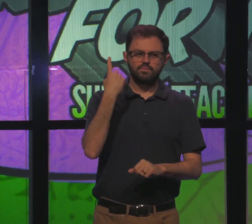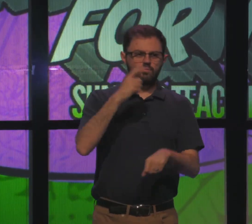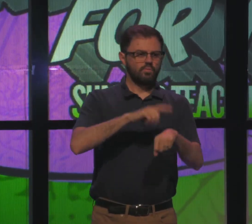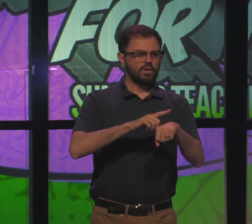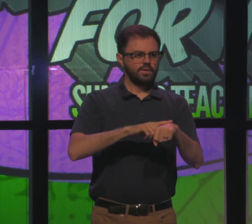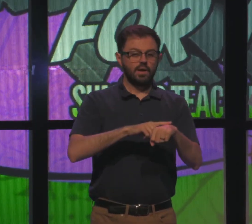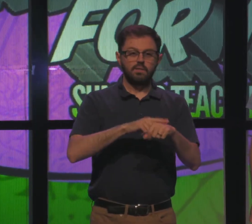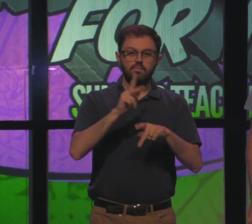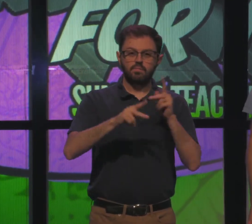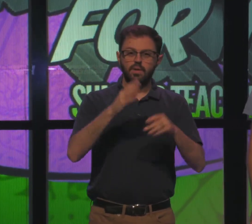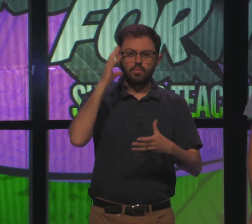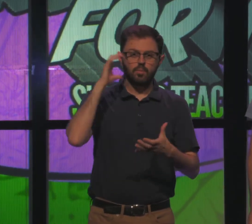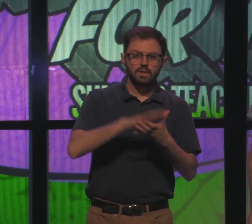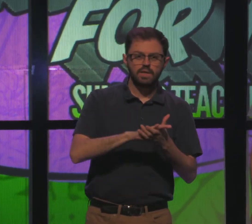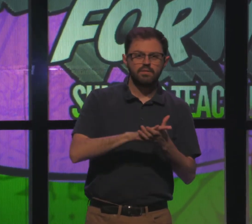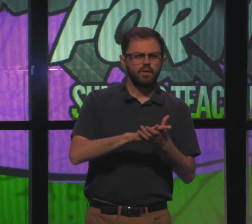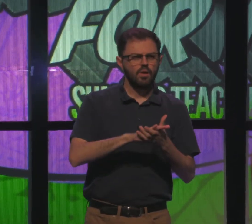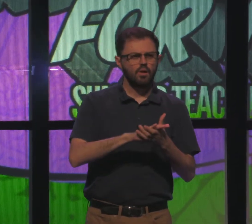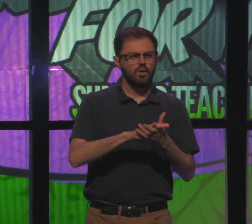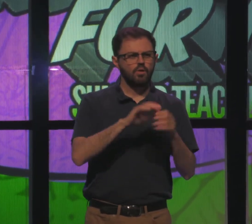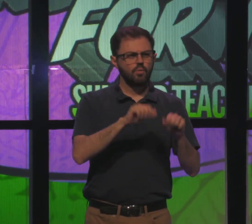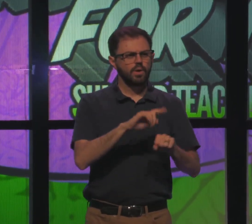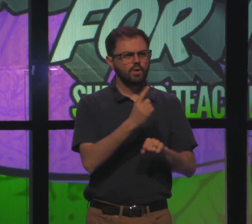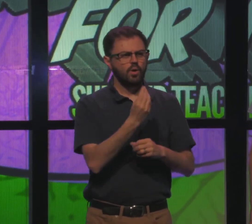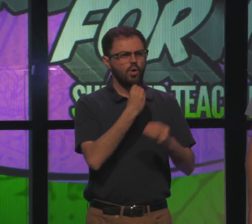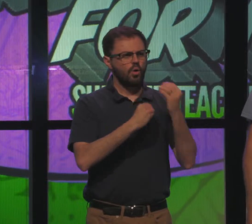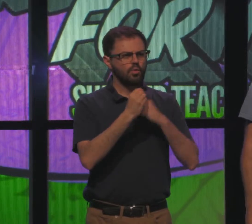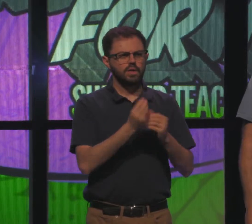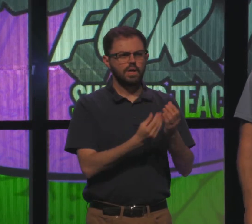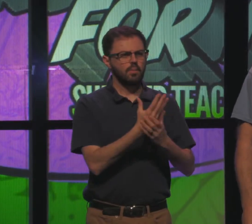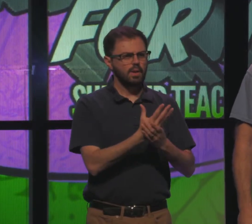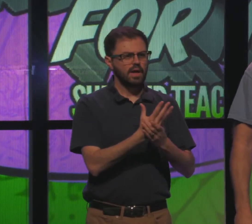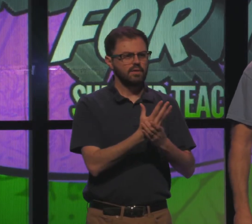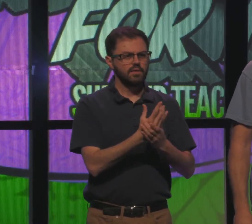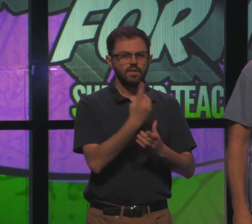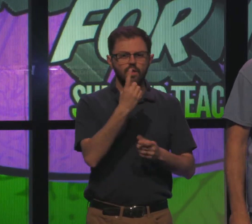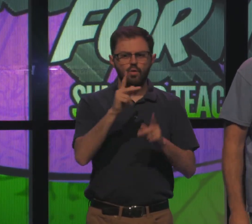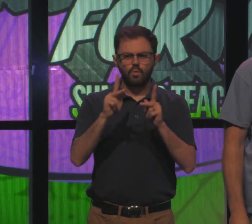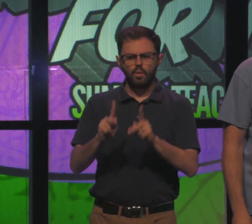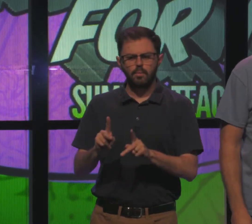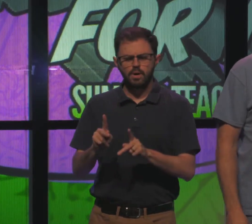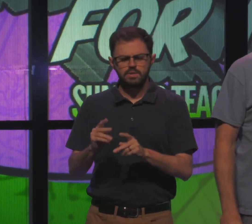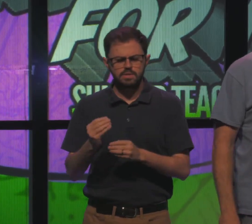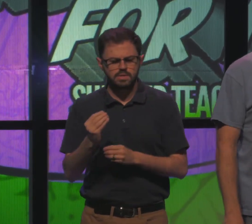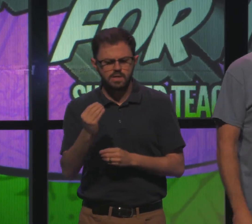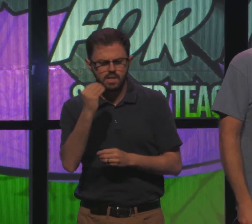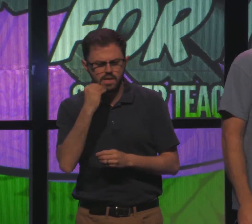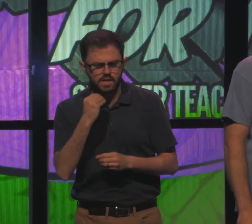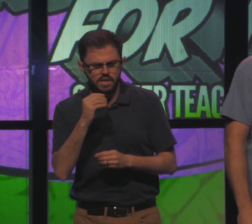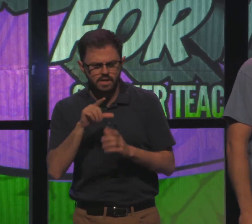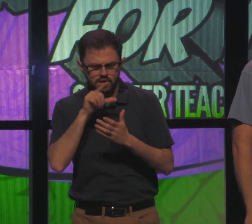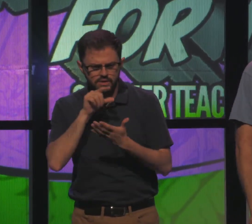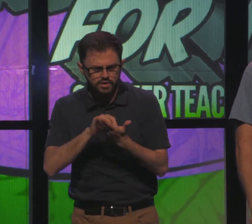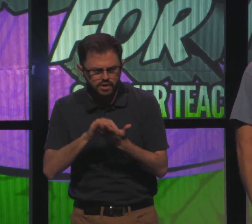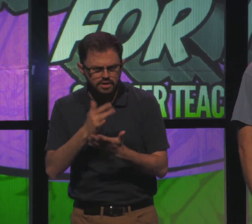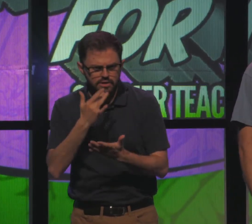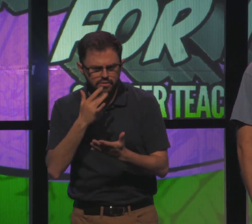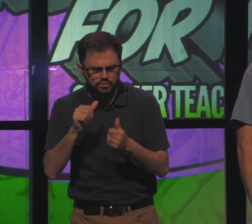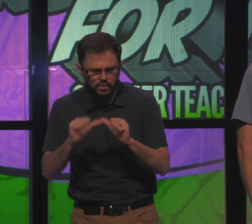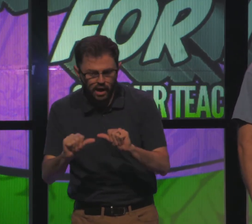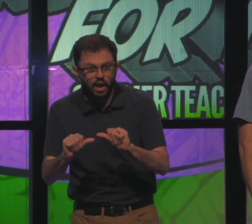But then we had a chicken. And we were like, I think God is down with this. Maybe not chicken, you